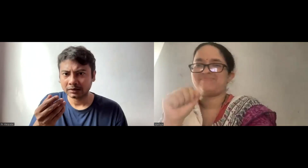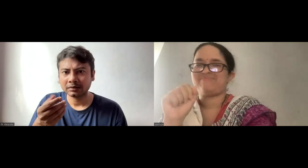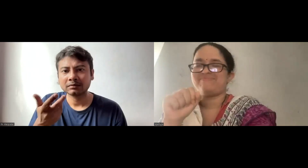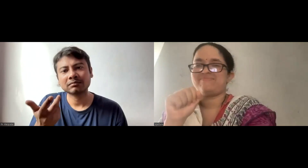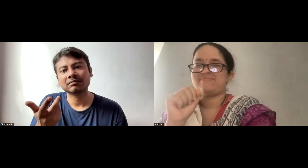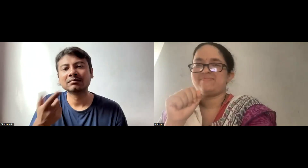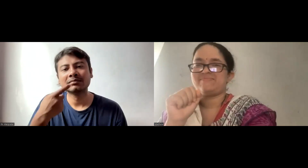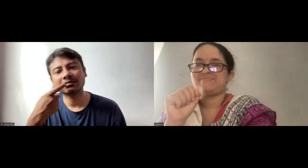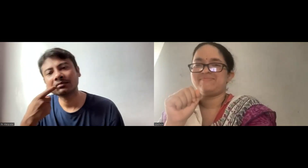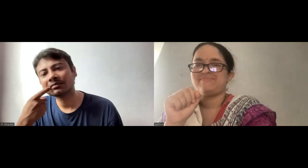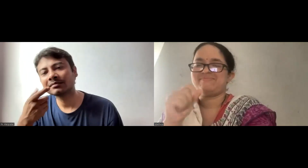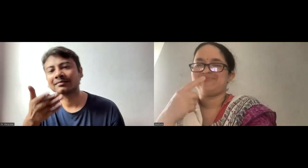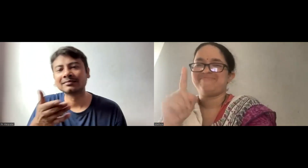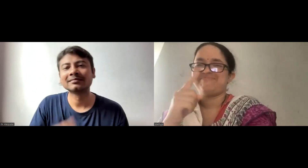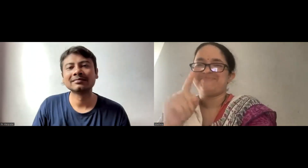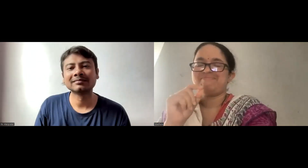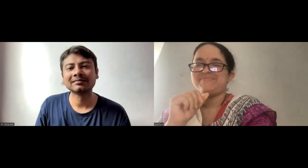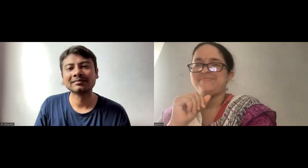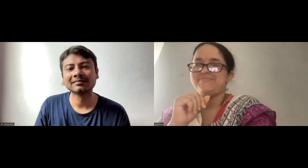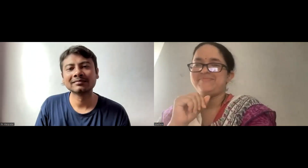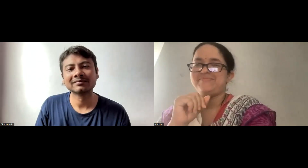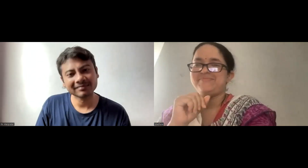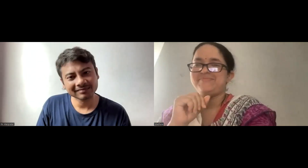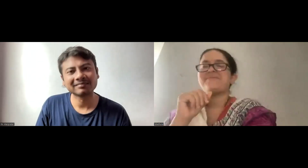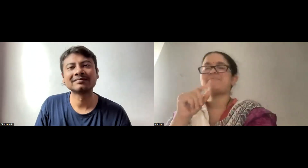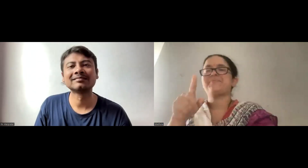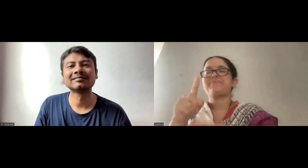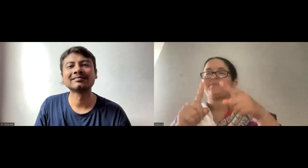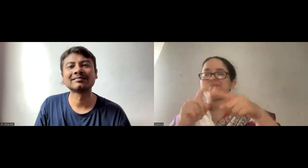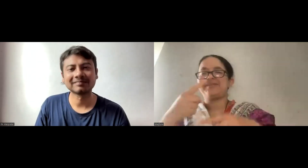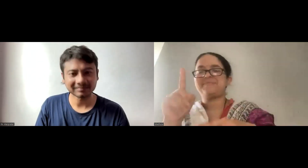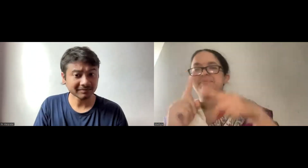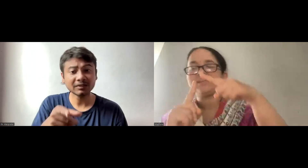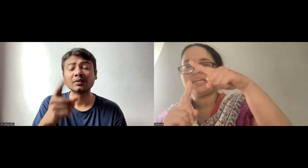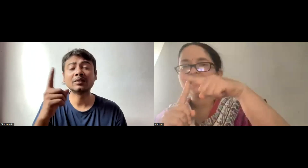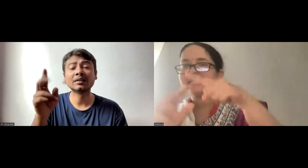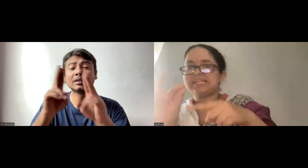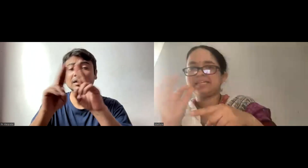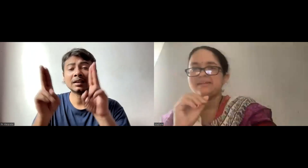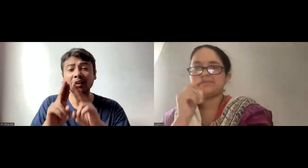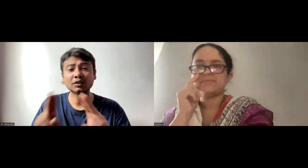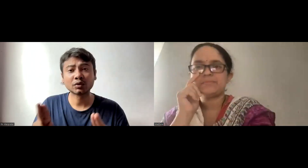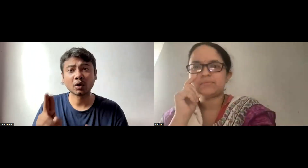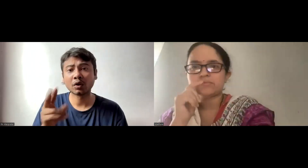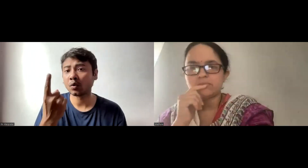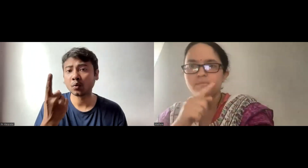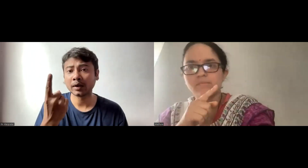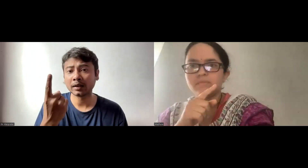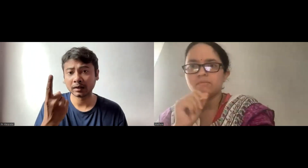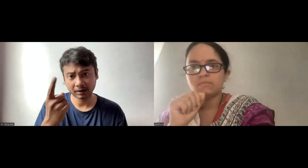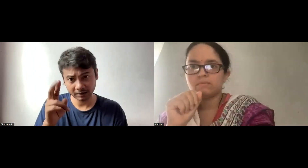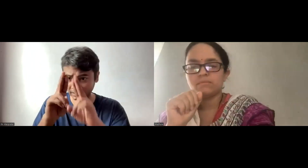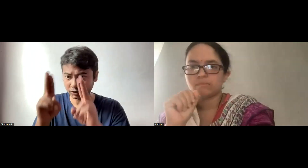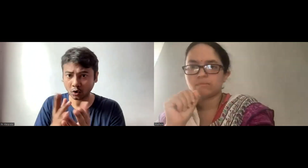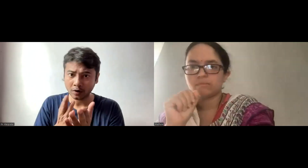So forget about ISKCON. If you refer to Ayurveda or you refer to naturopathy,